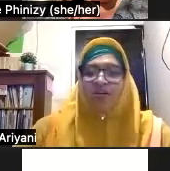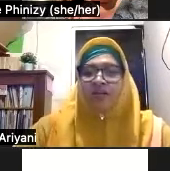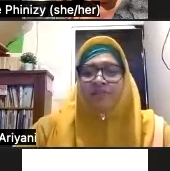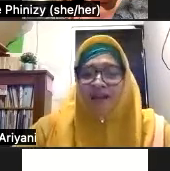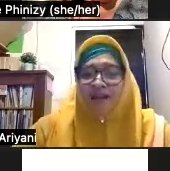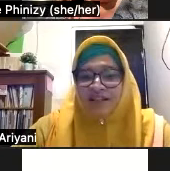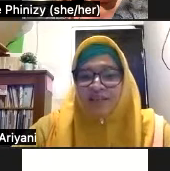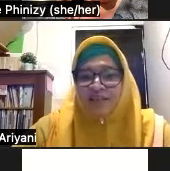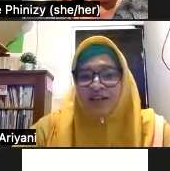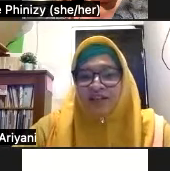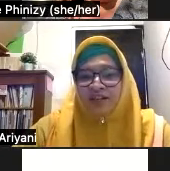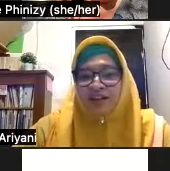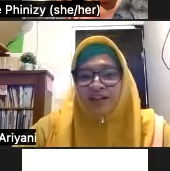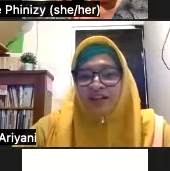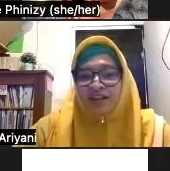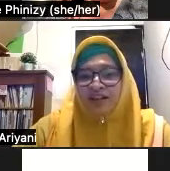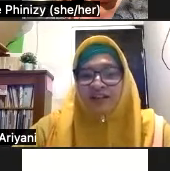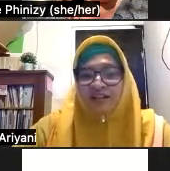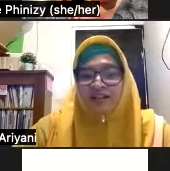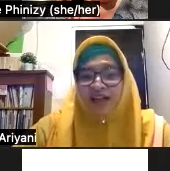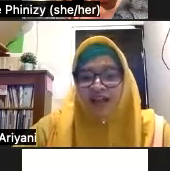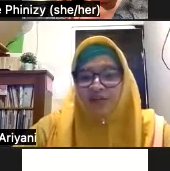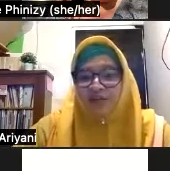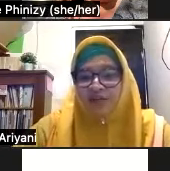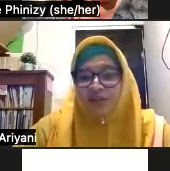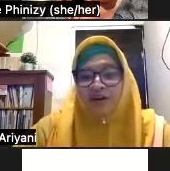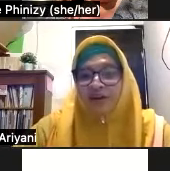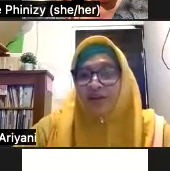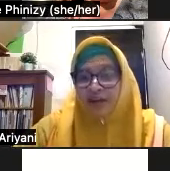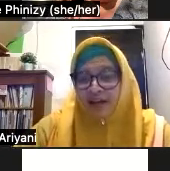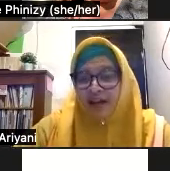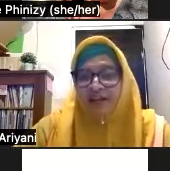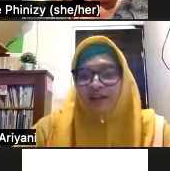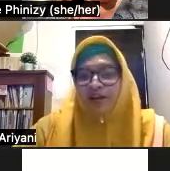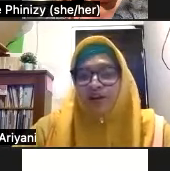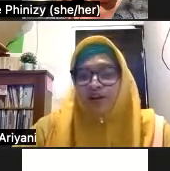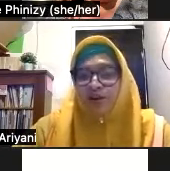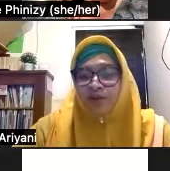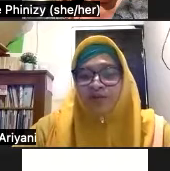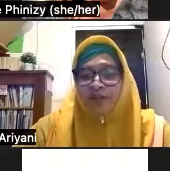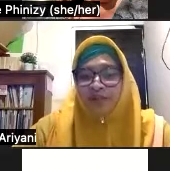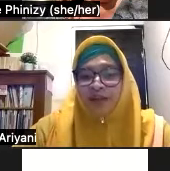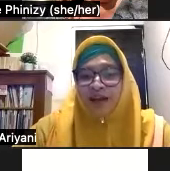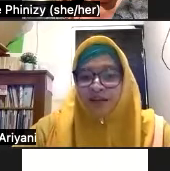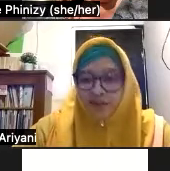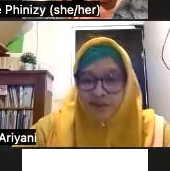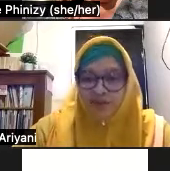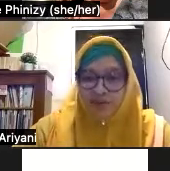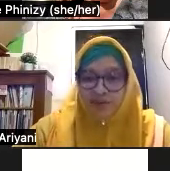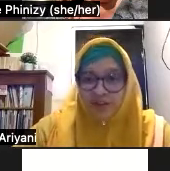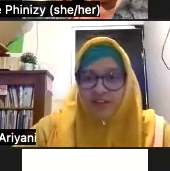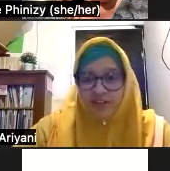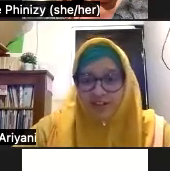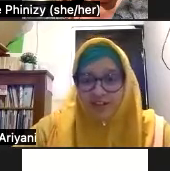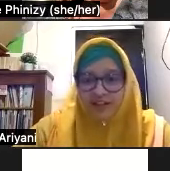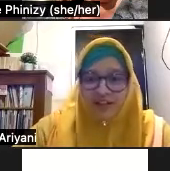Today, only panelists, moderator, and international sign will be on camera. You all will be unmuted